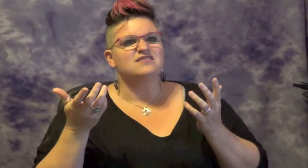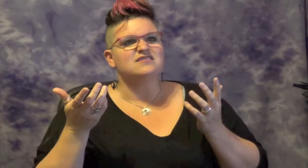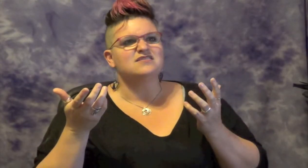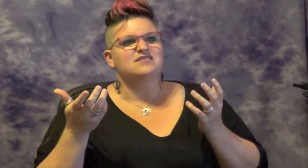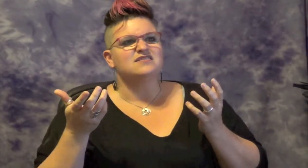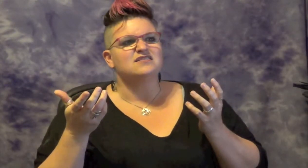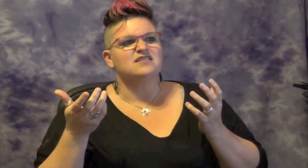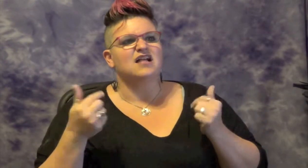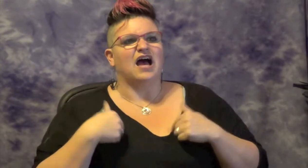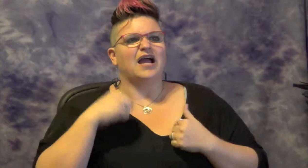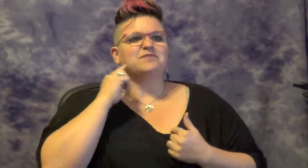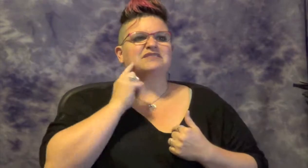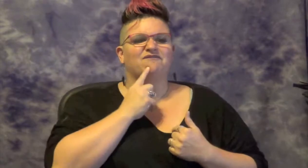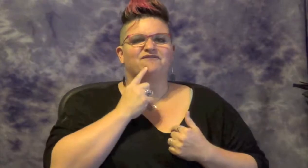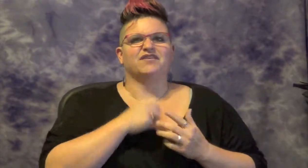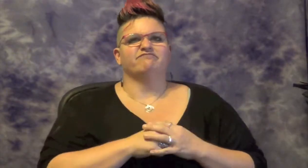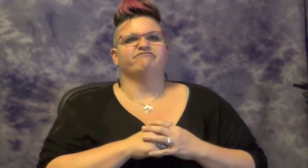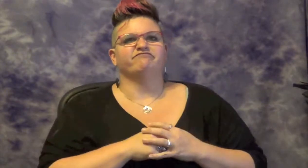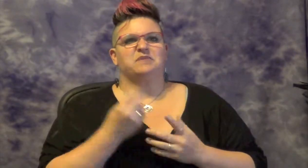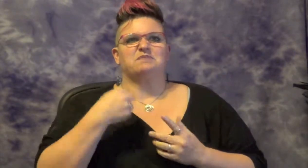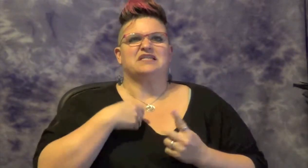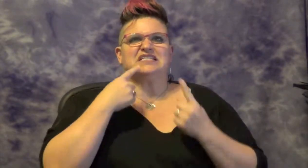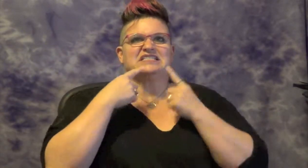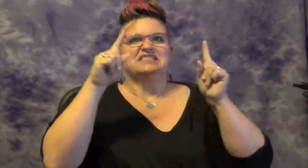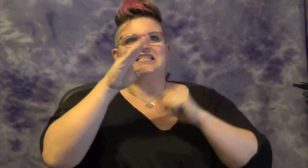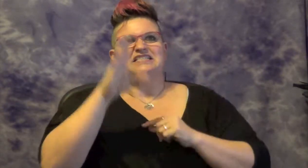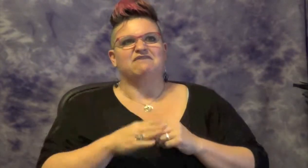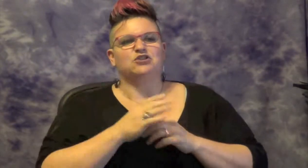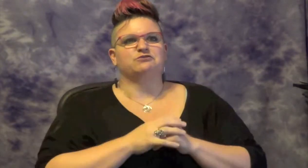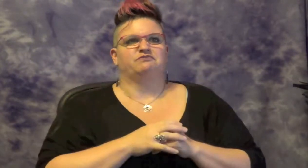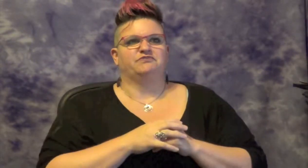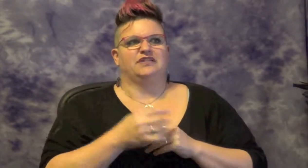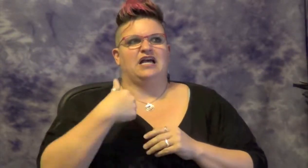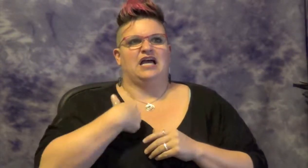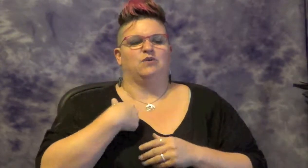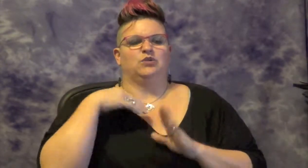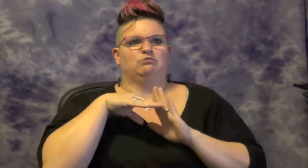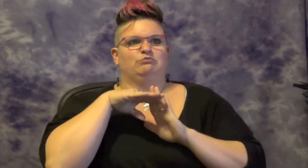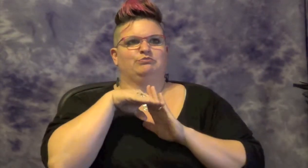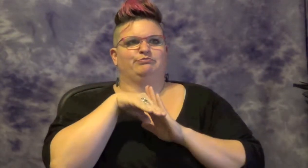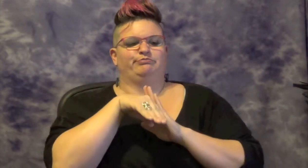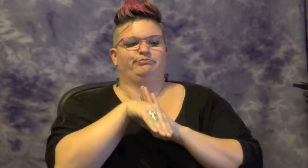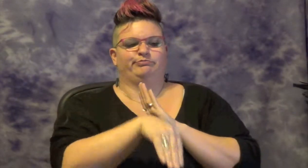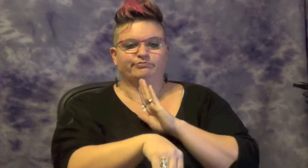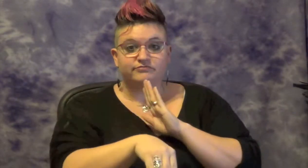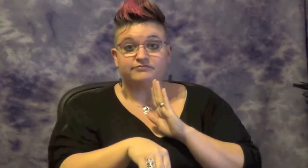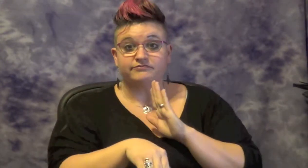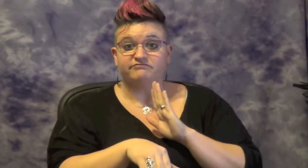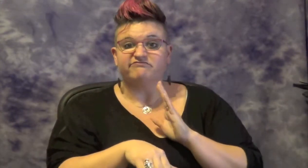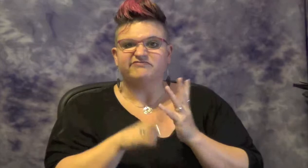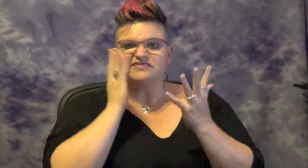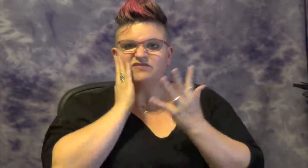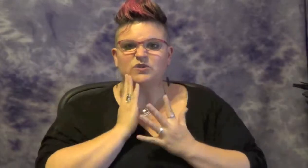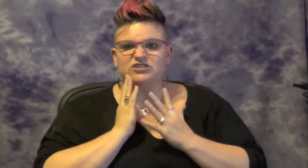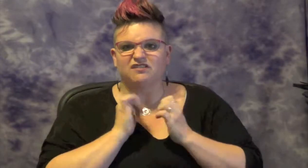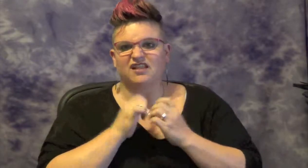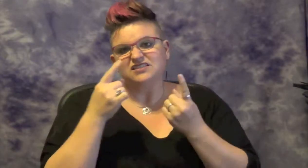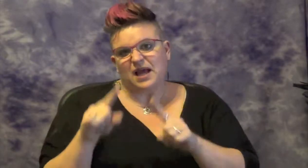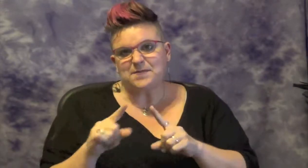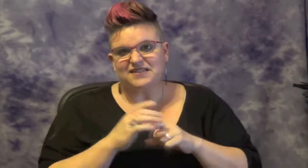feel like, okay, since I'm deaf, I'll never be successful. I'll never be able to develop what I